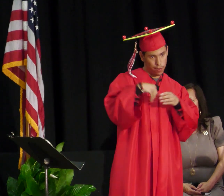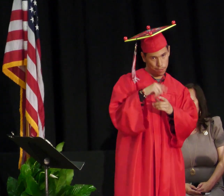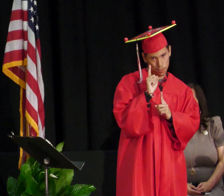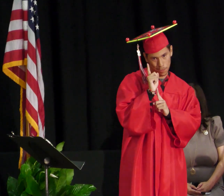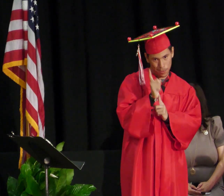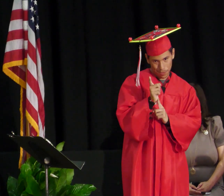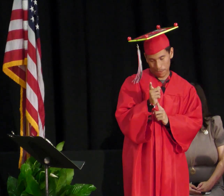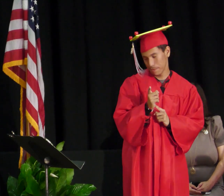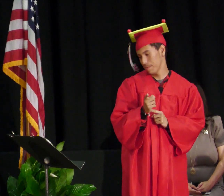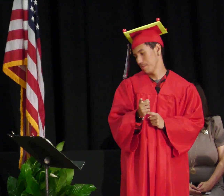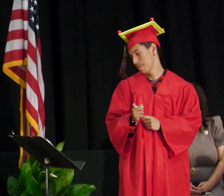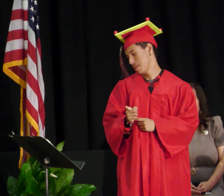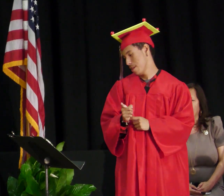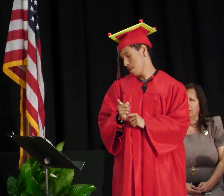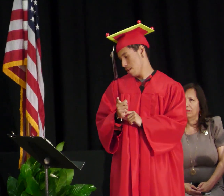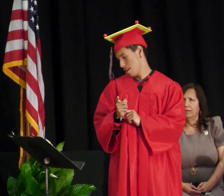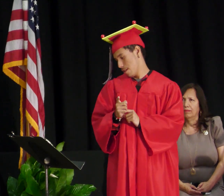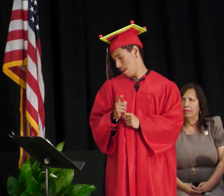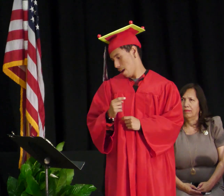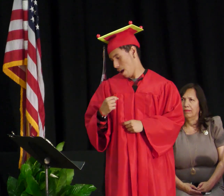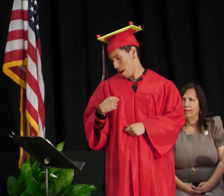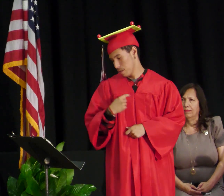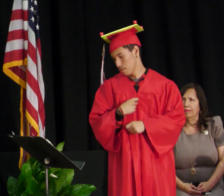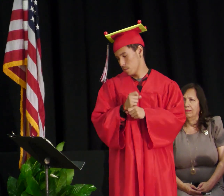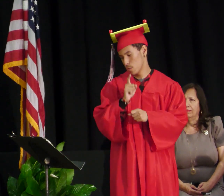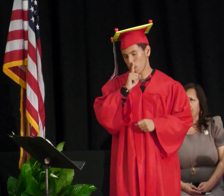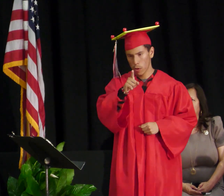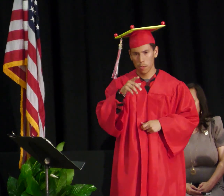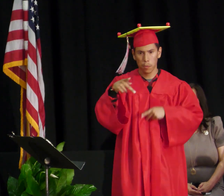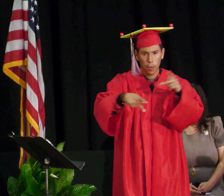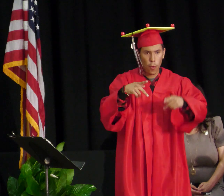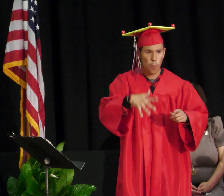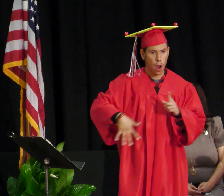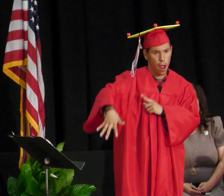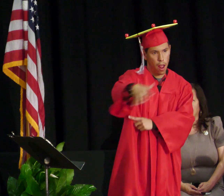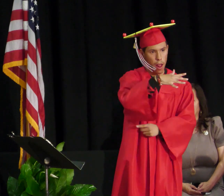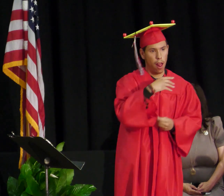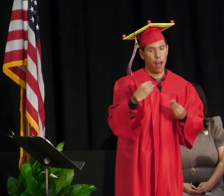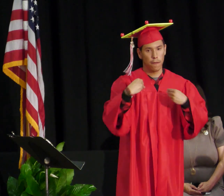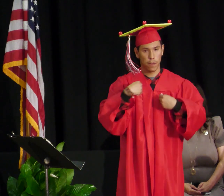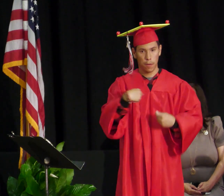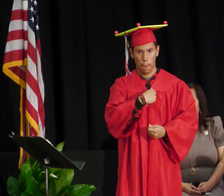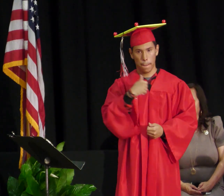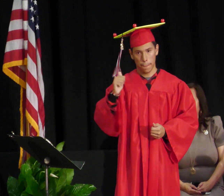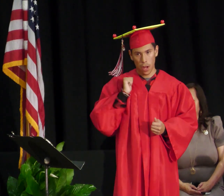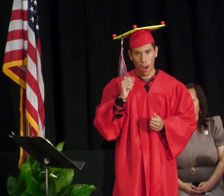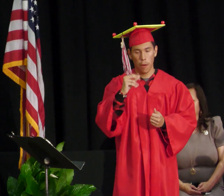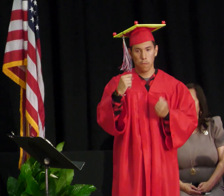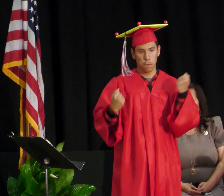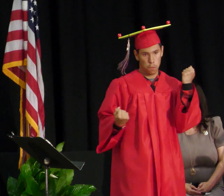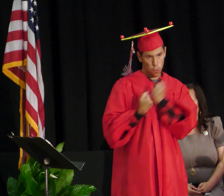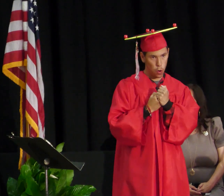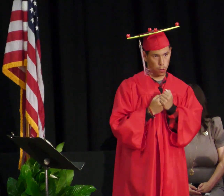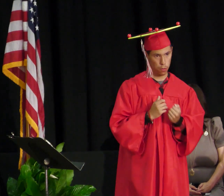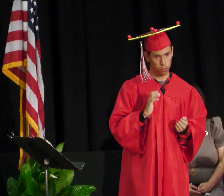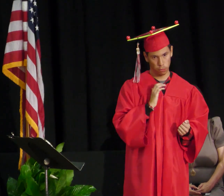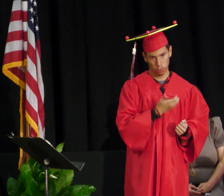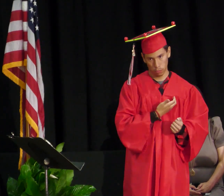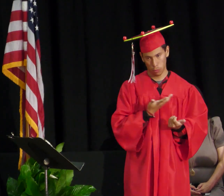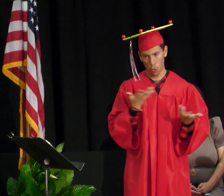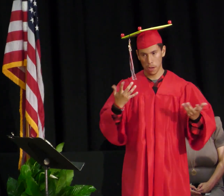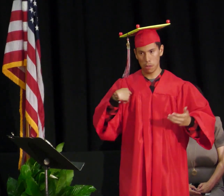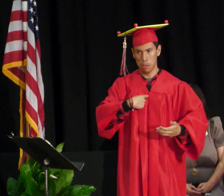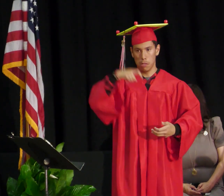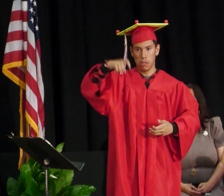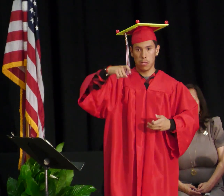We have to live in the moment. We have to make sure the people around us have